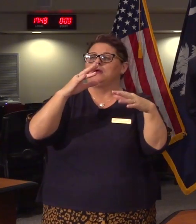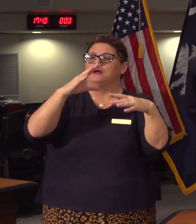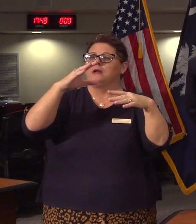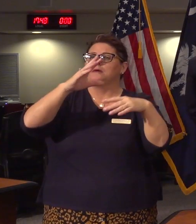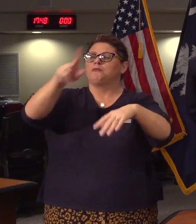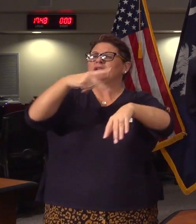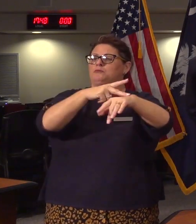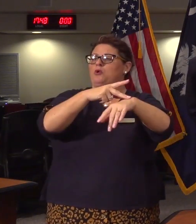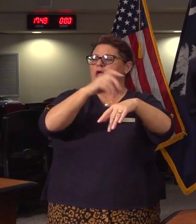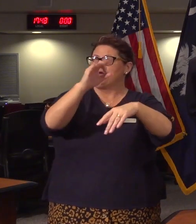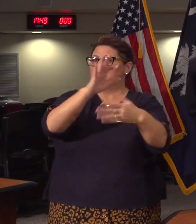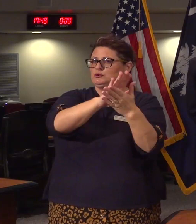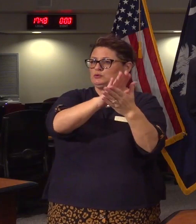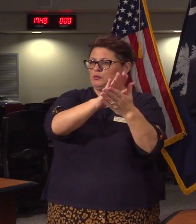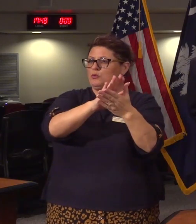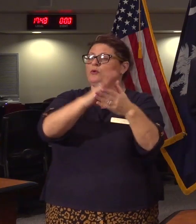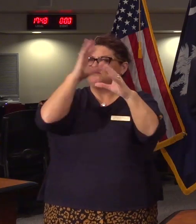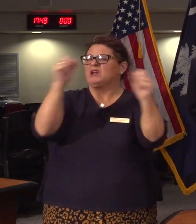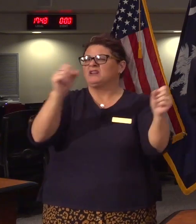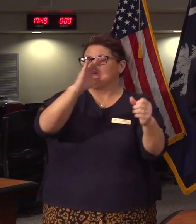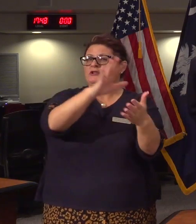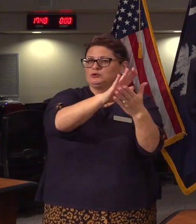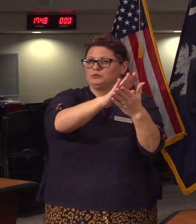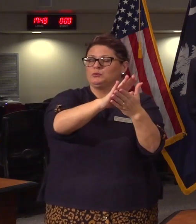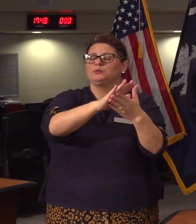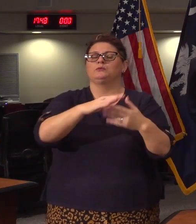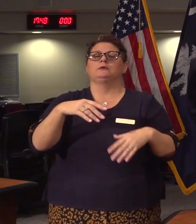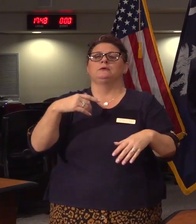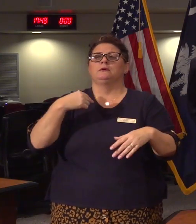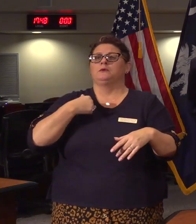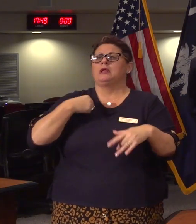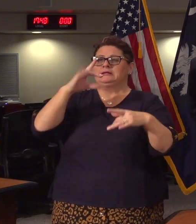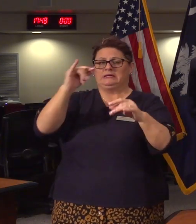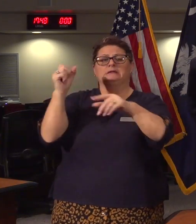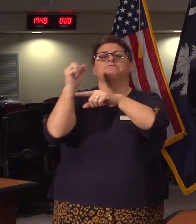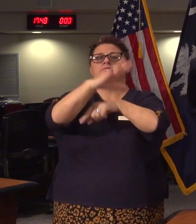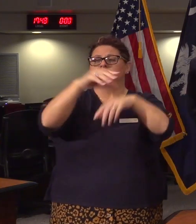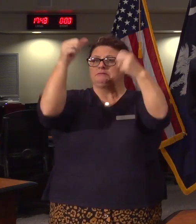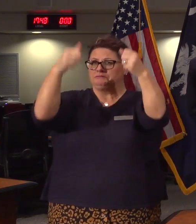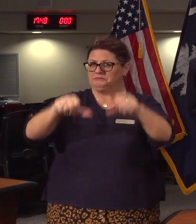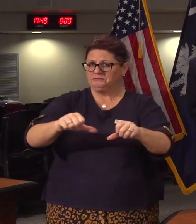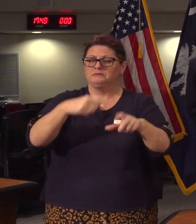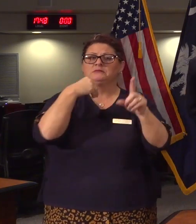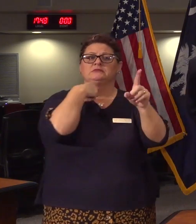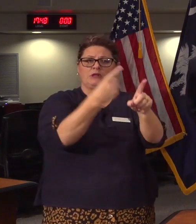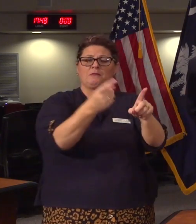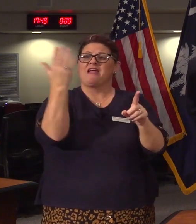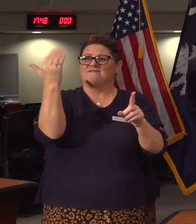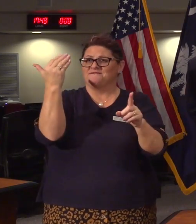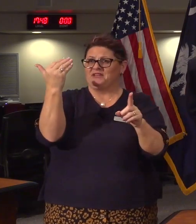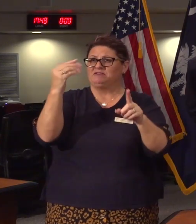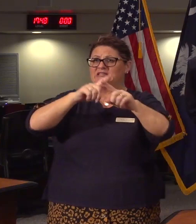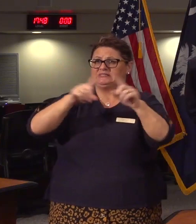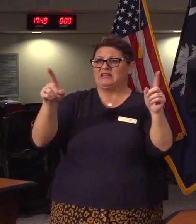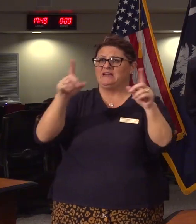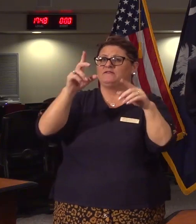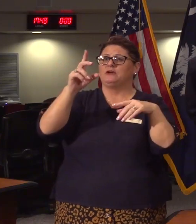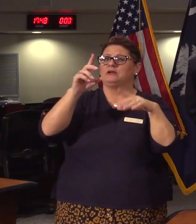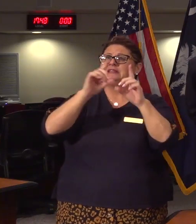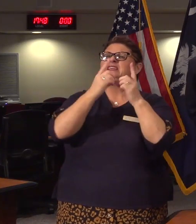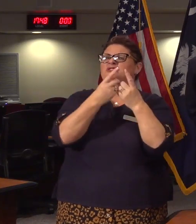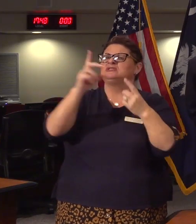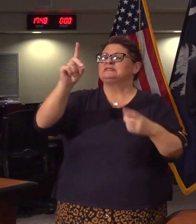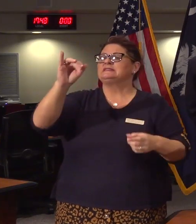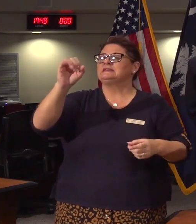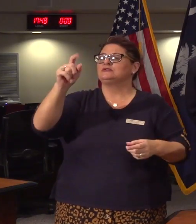a memorandum yesterday afternoon to all districts in the state. We have 15 districts that already have a virtual learning